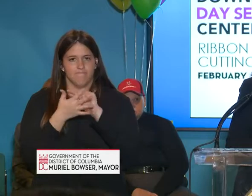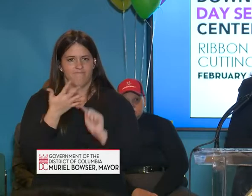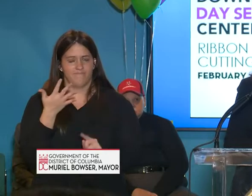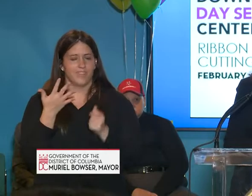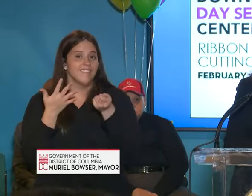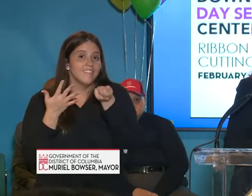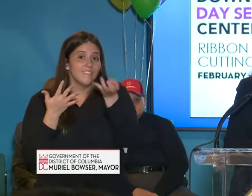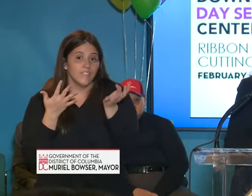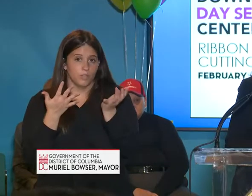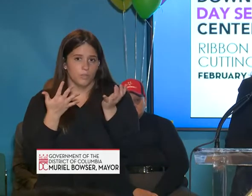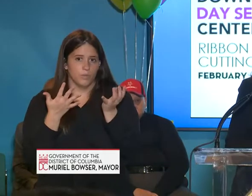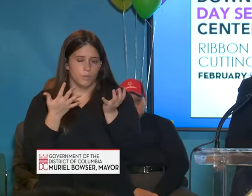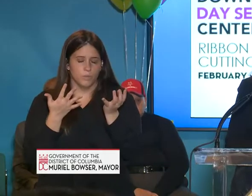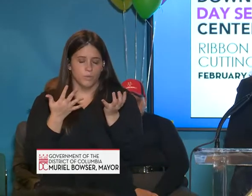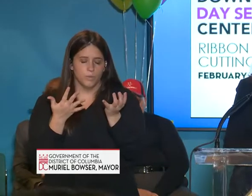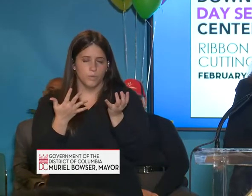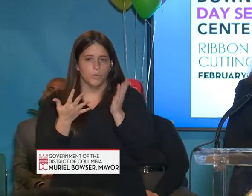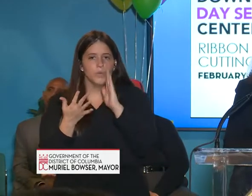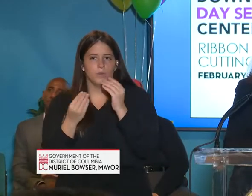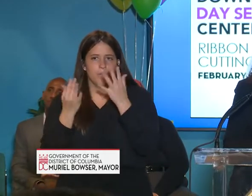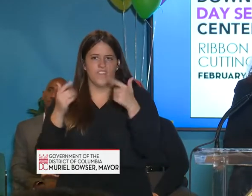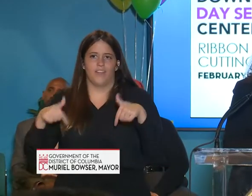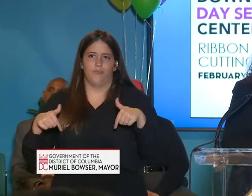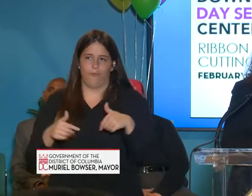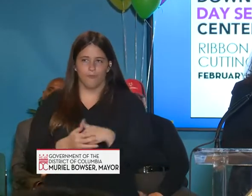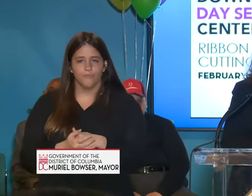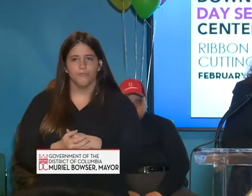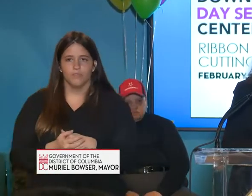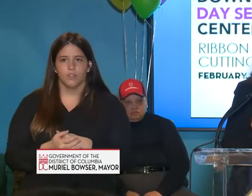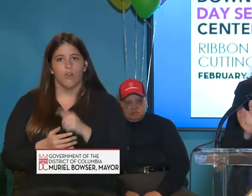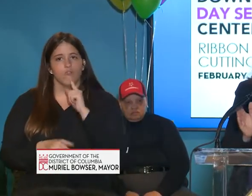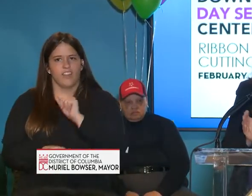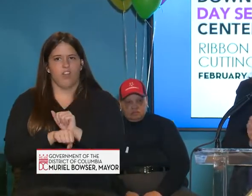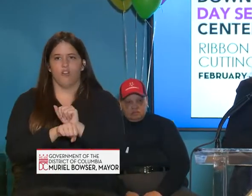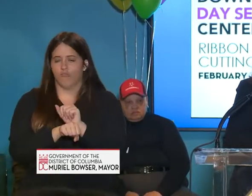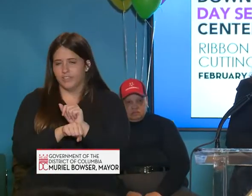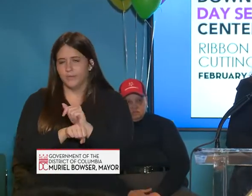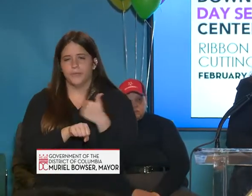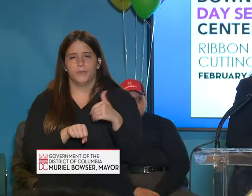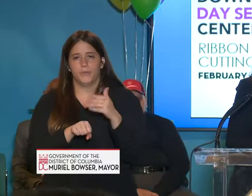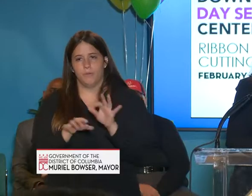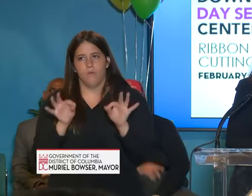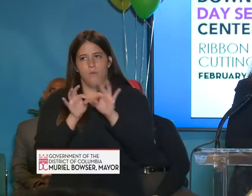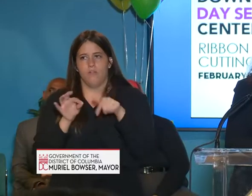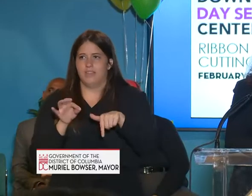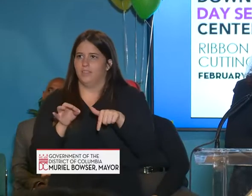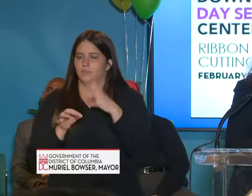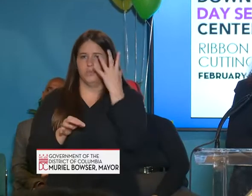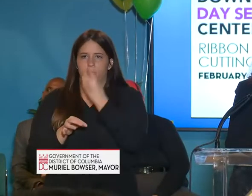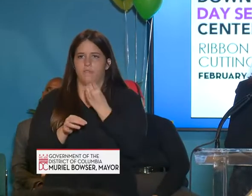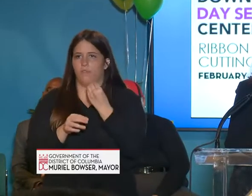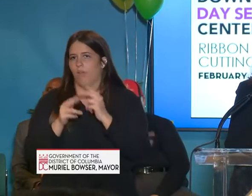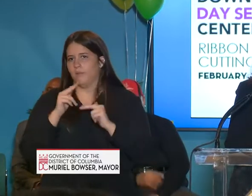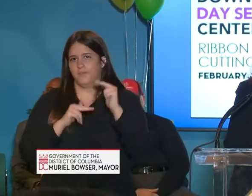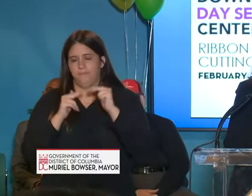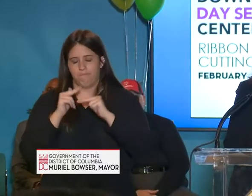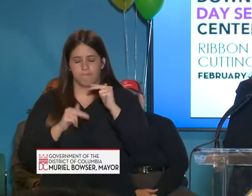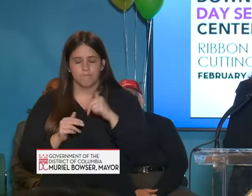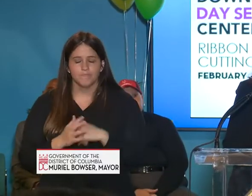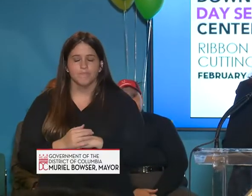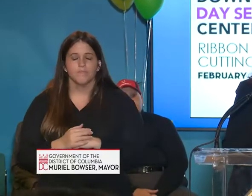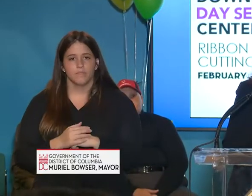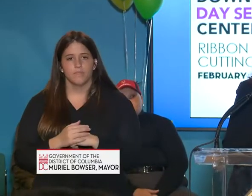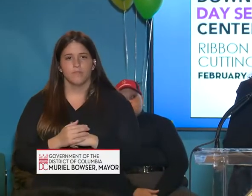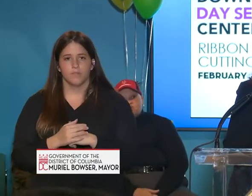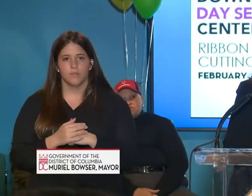are just a few of the things that we're actually going to provide here, and they're really concrete in this beautiful space, right? We have really created, as others have